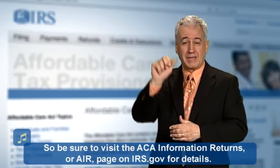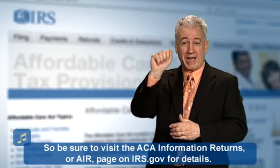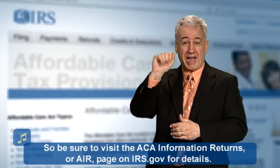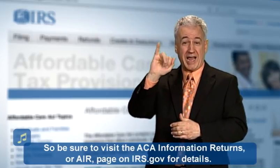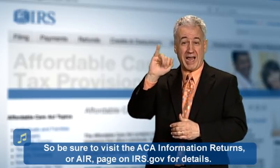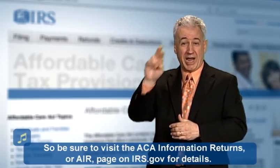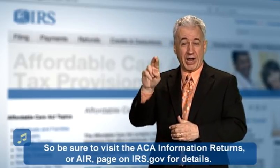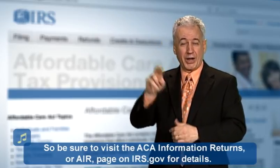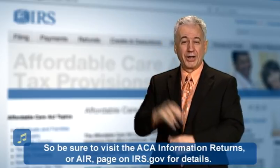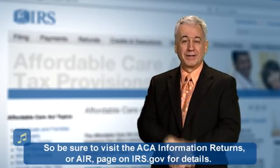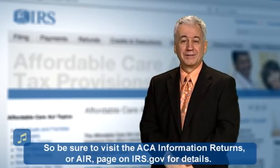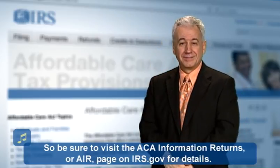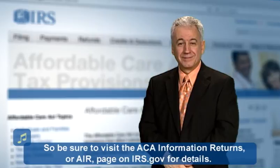details.